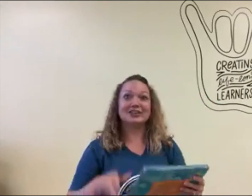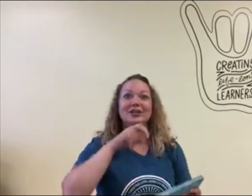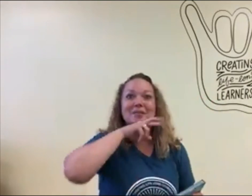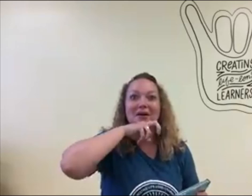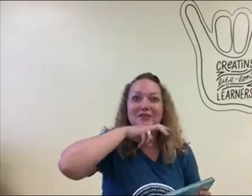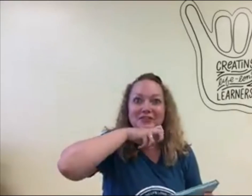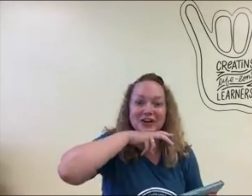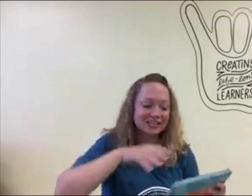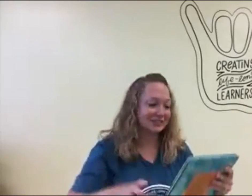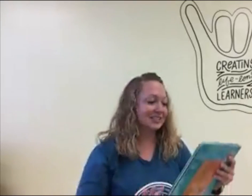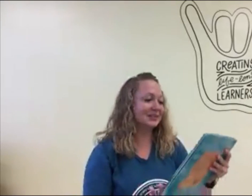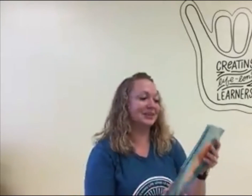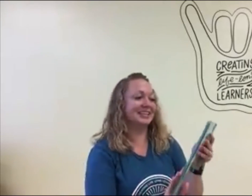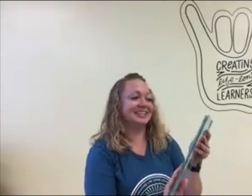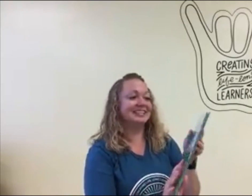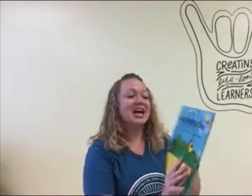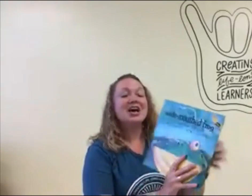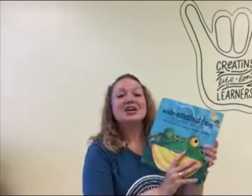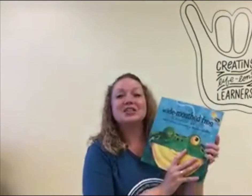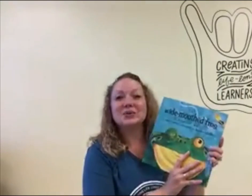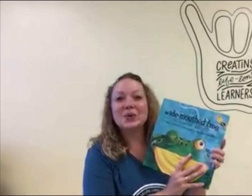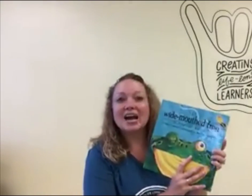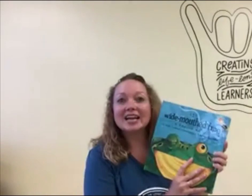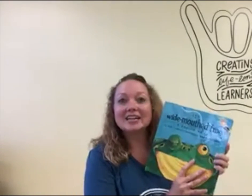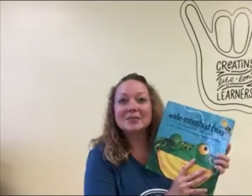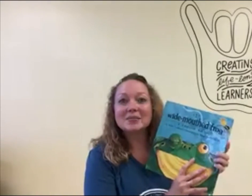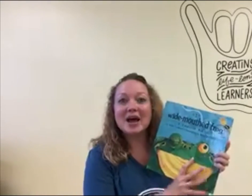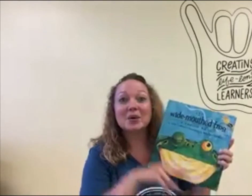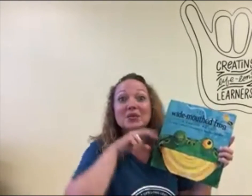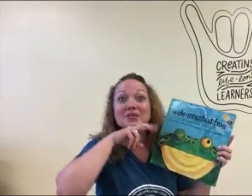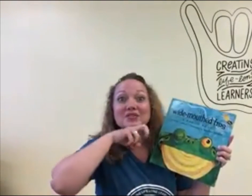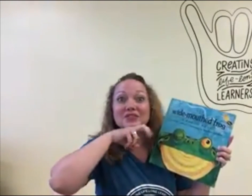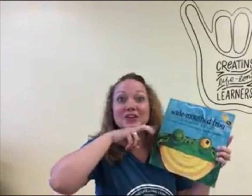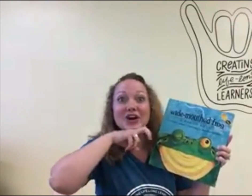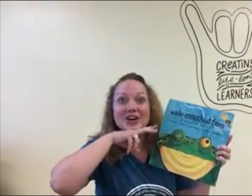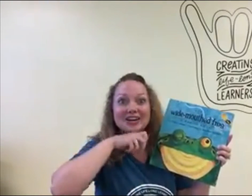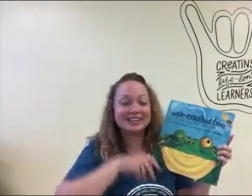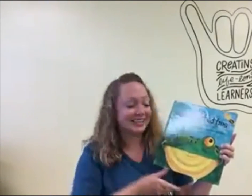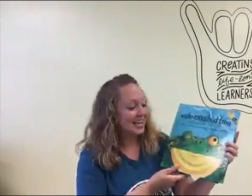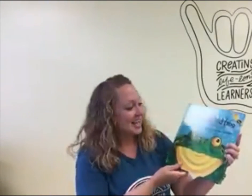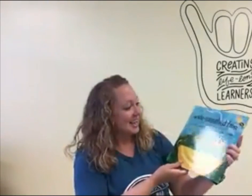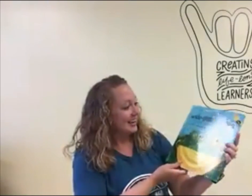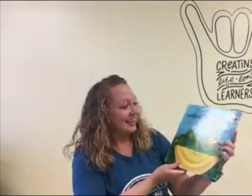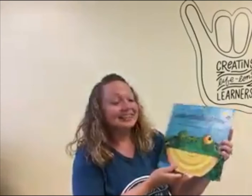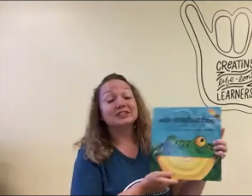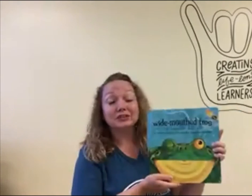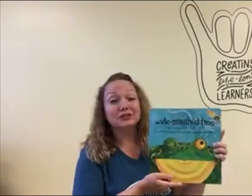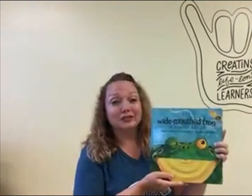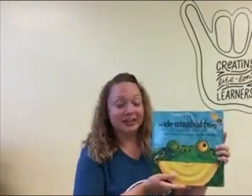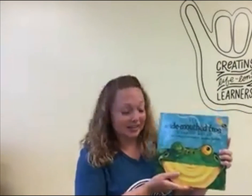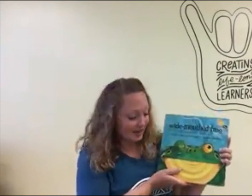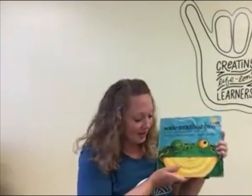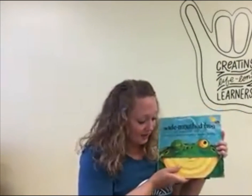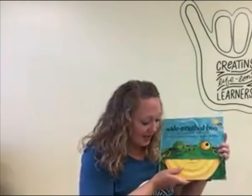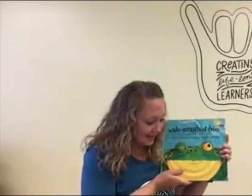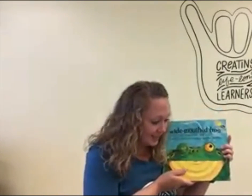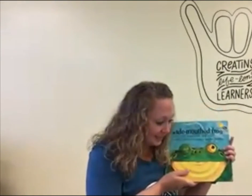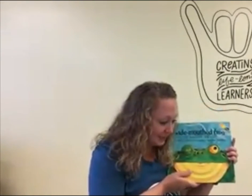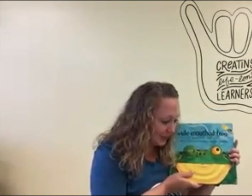all about frogs. So this one is The Wide Mouth Frog. So funny. And this